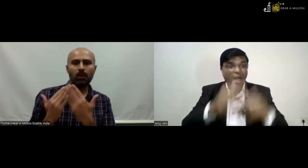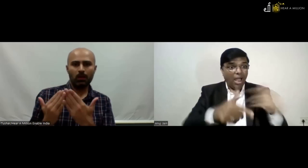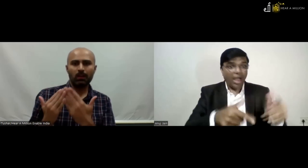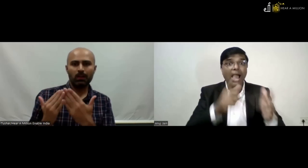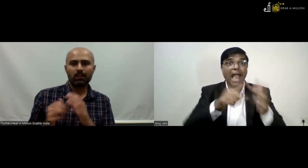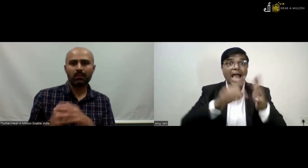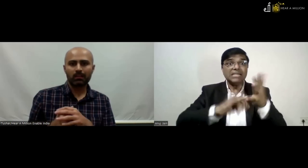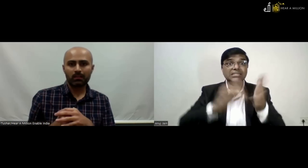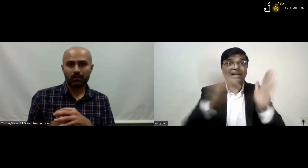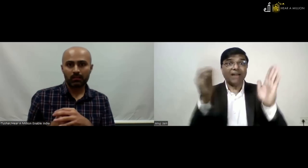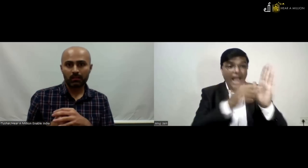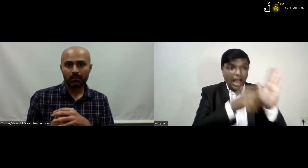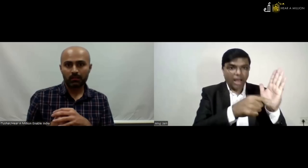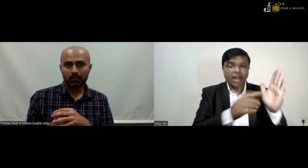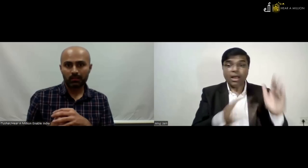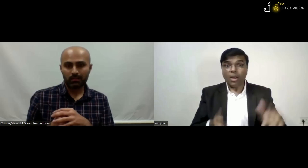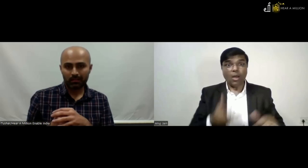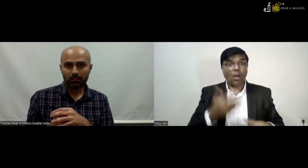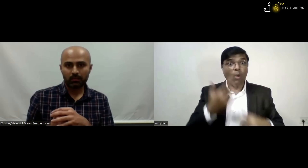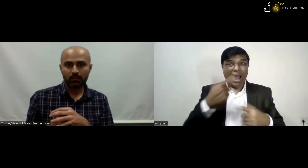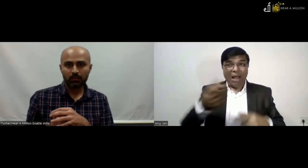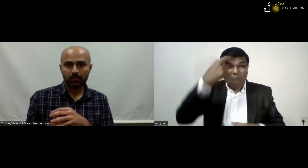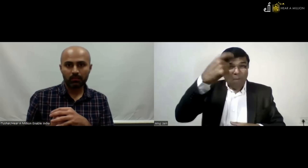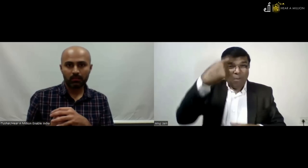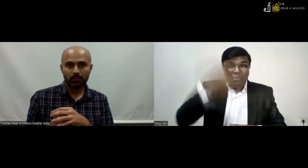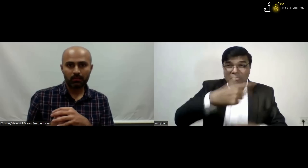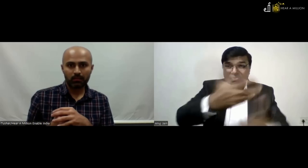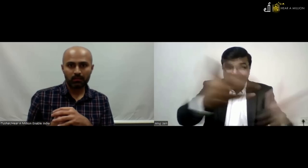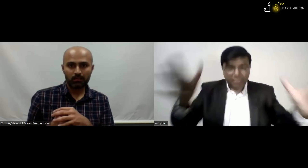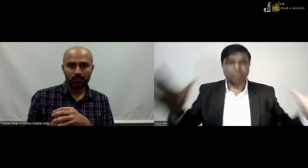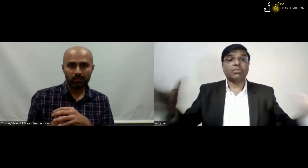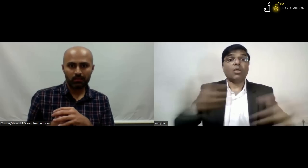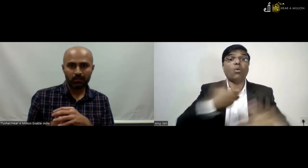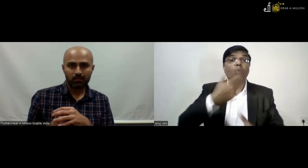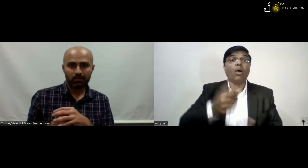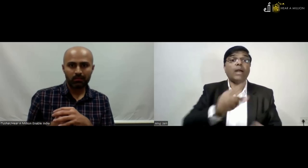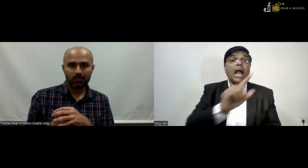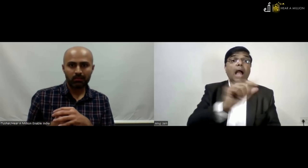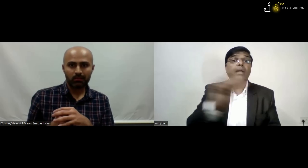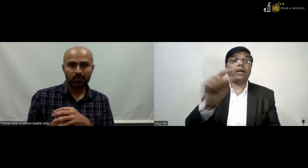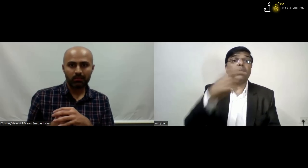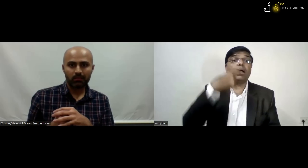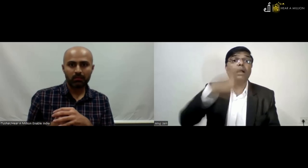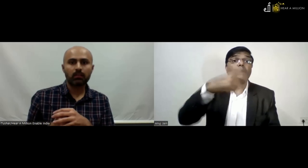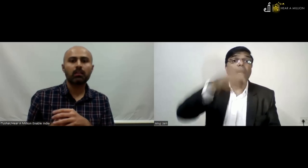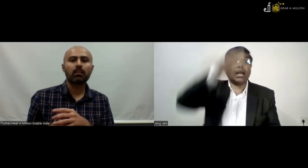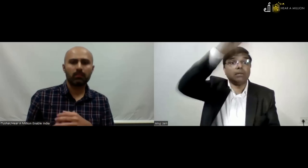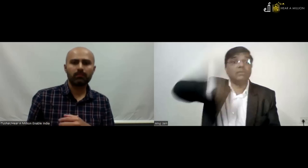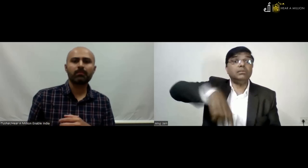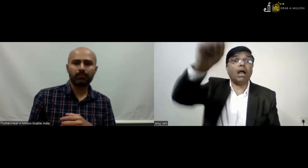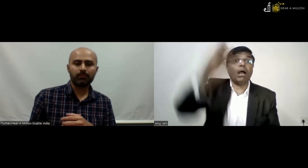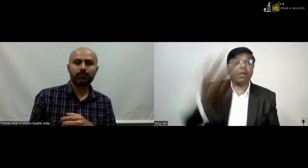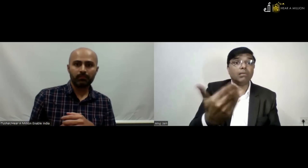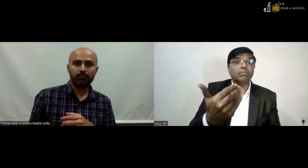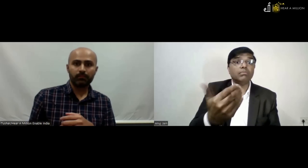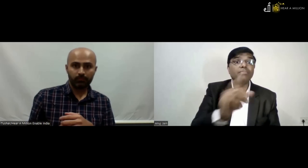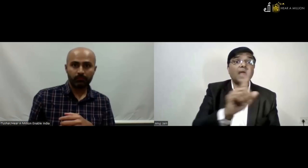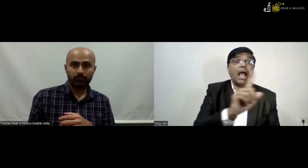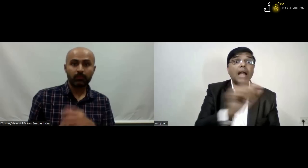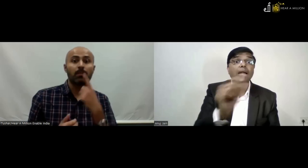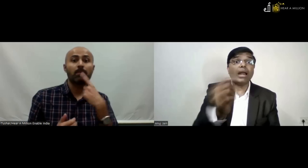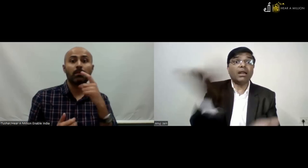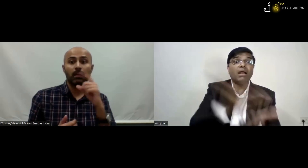See, there were other efforts like the NCRT, NEP, ISLRTC.